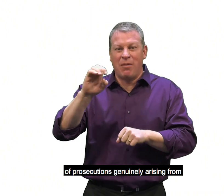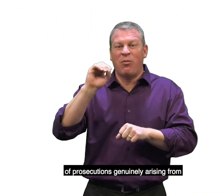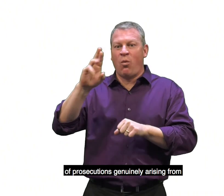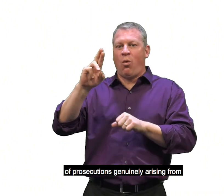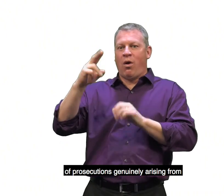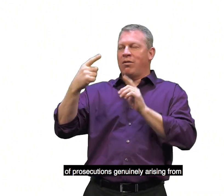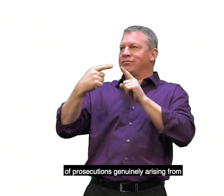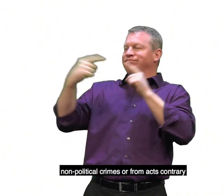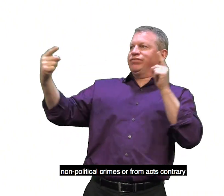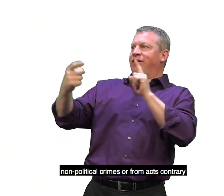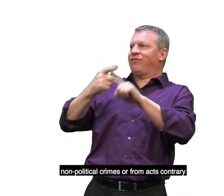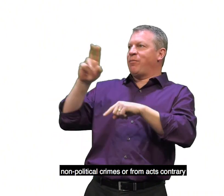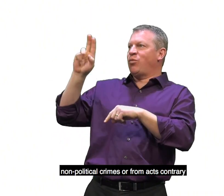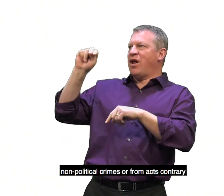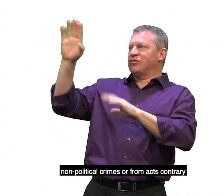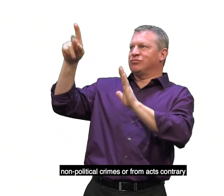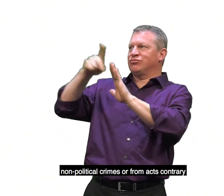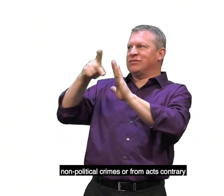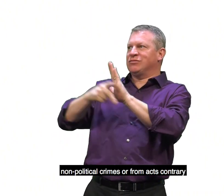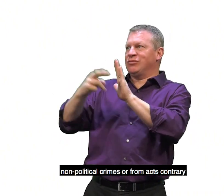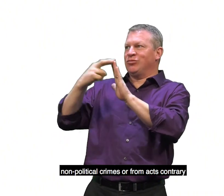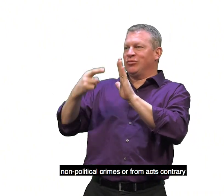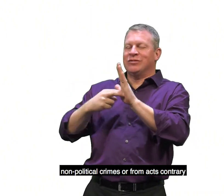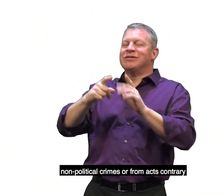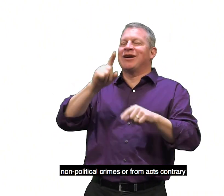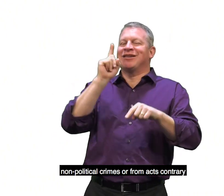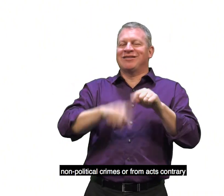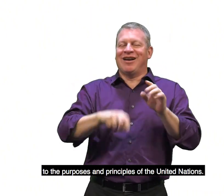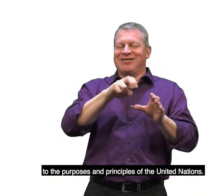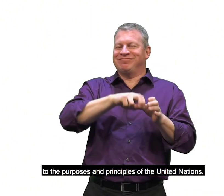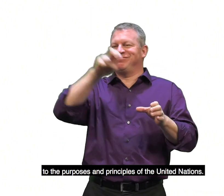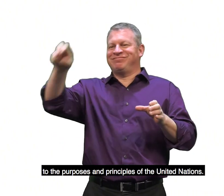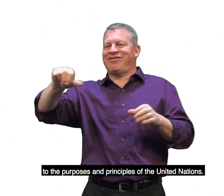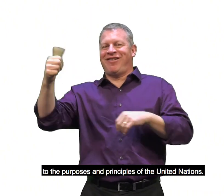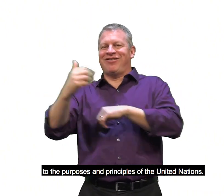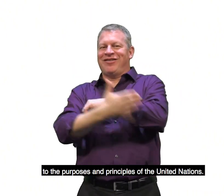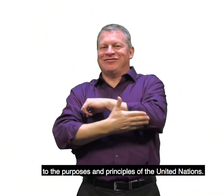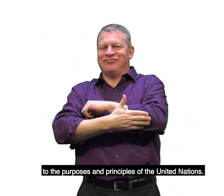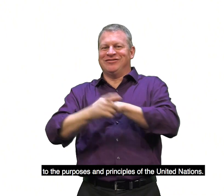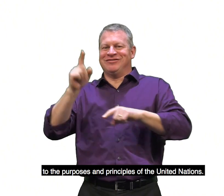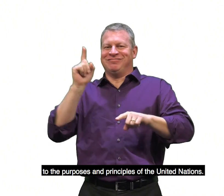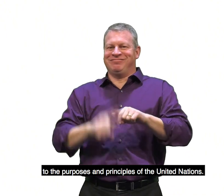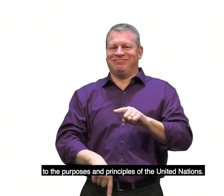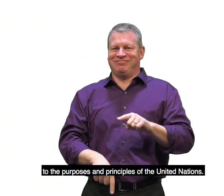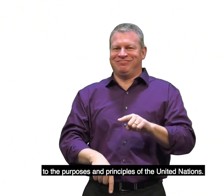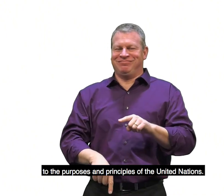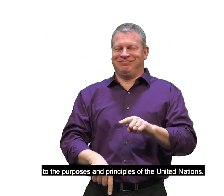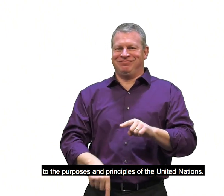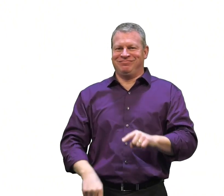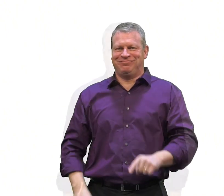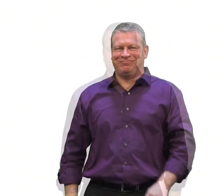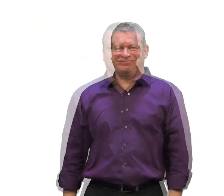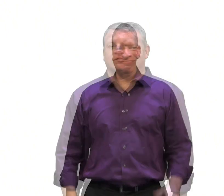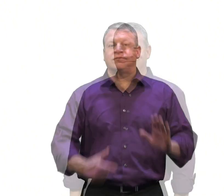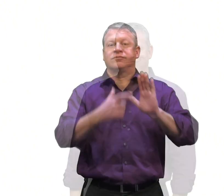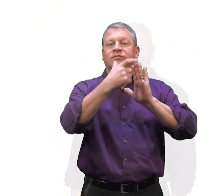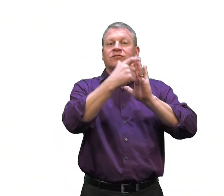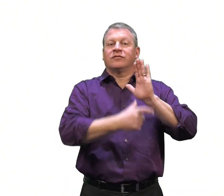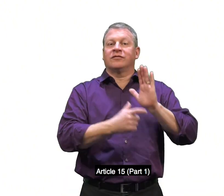genuinely arising from non-political crimes or from acts contrary to the purposes and principles of the United Nations.